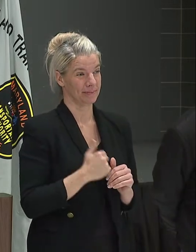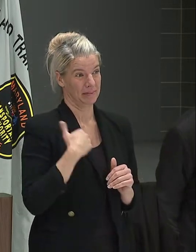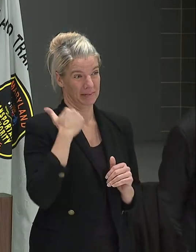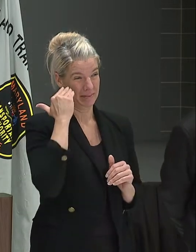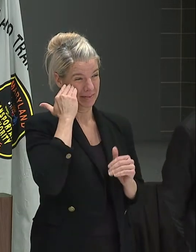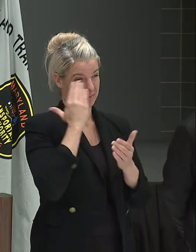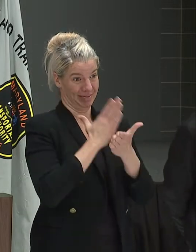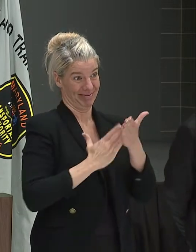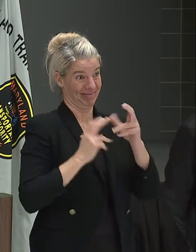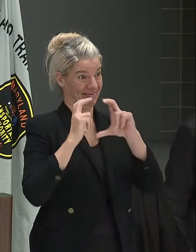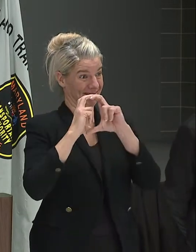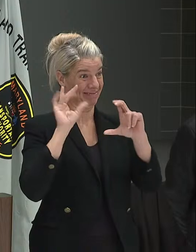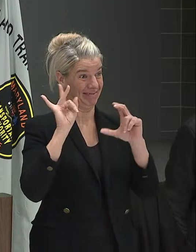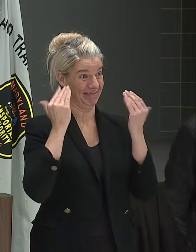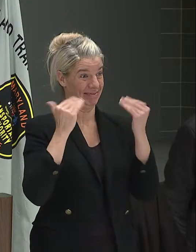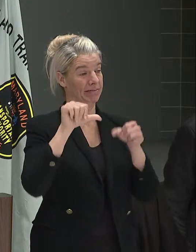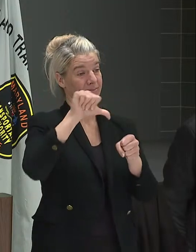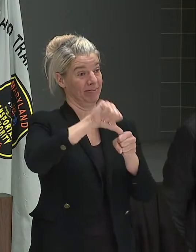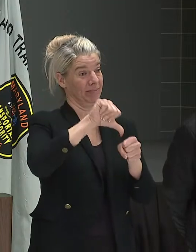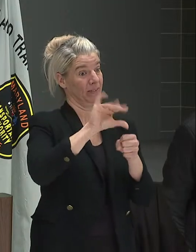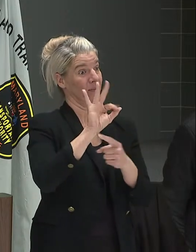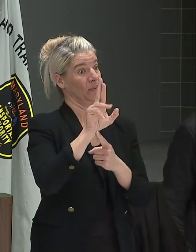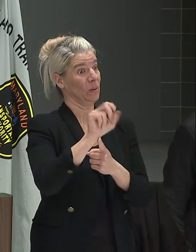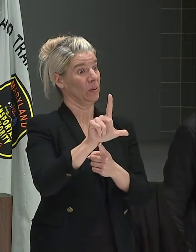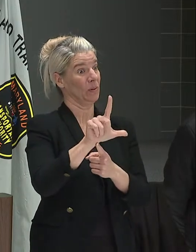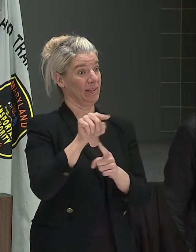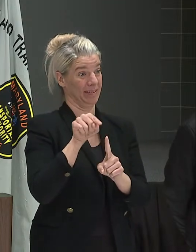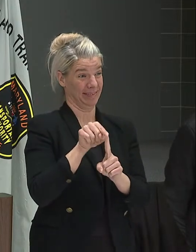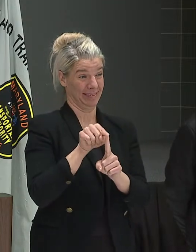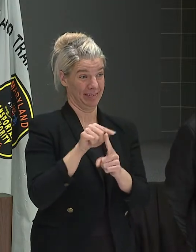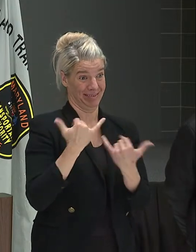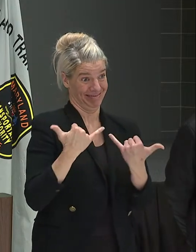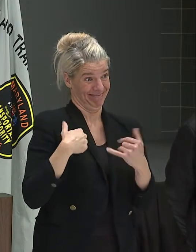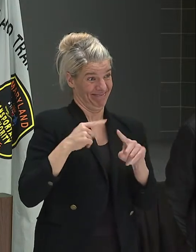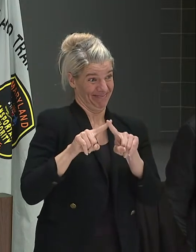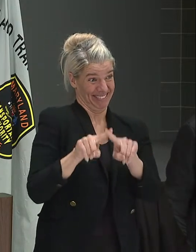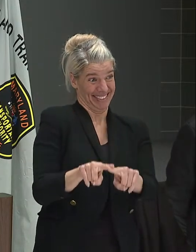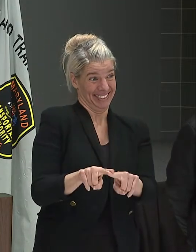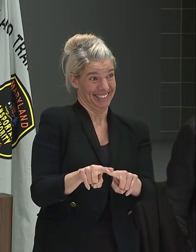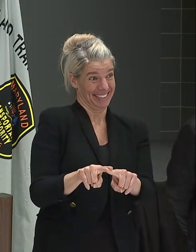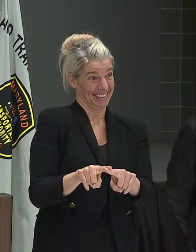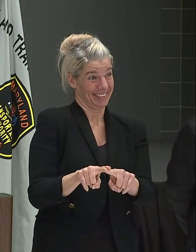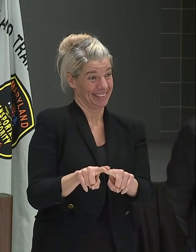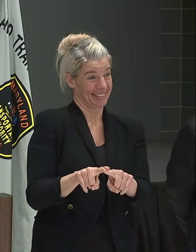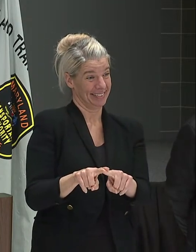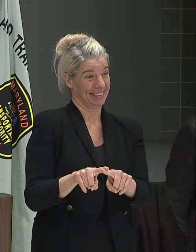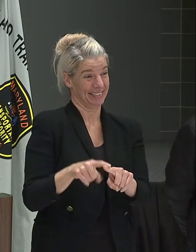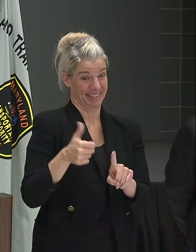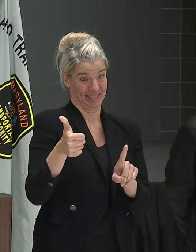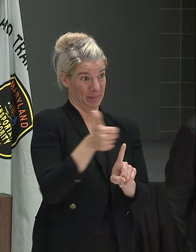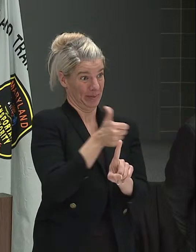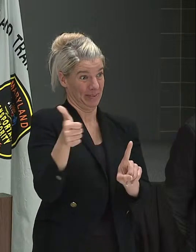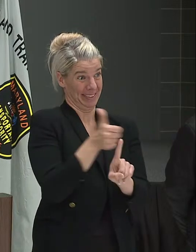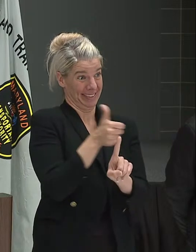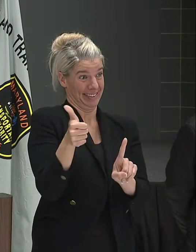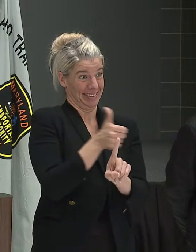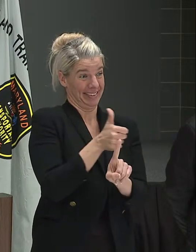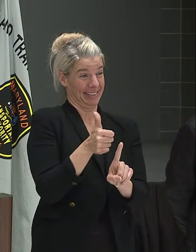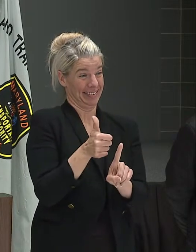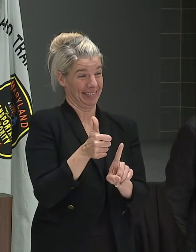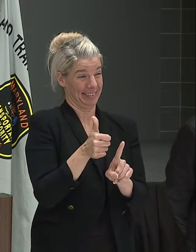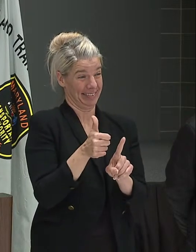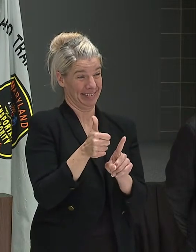that are carrying fuel, the fuel trucks that we all rely on, their commutes now are almost an